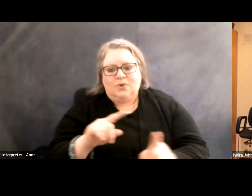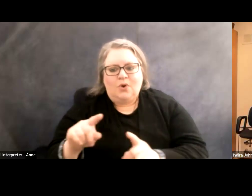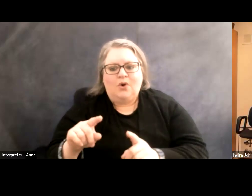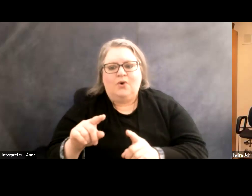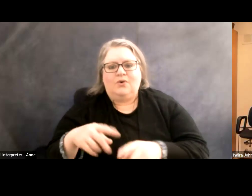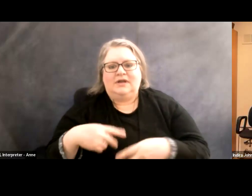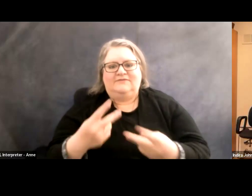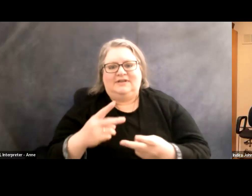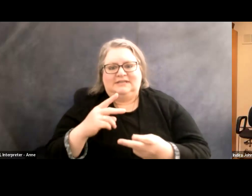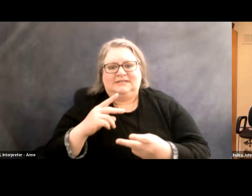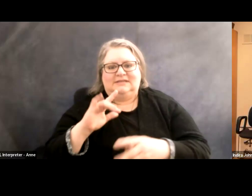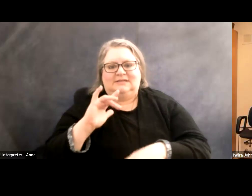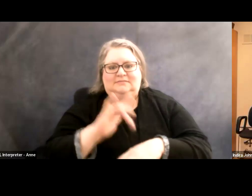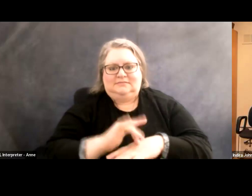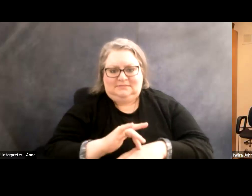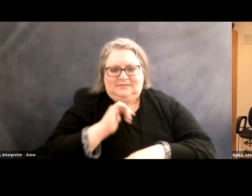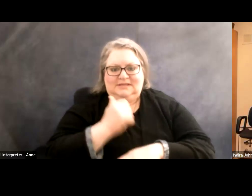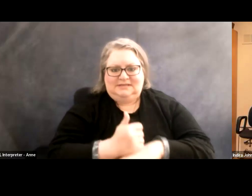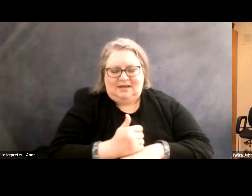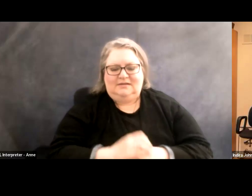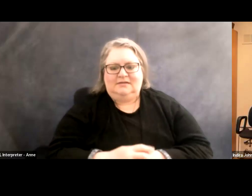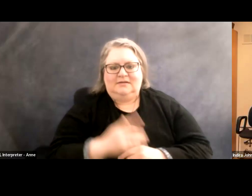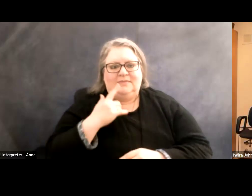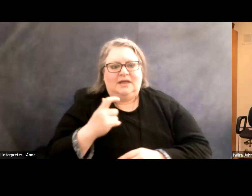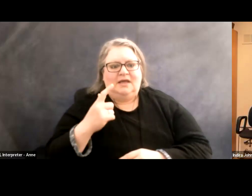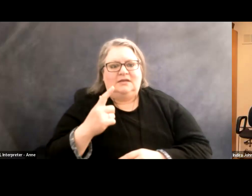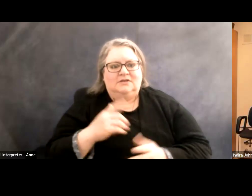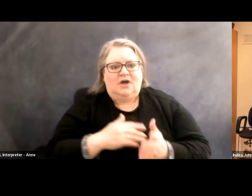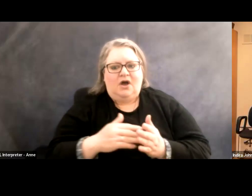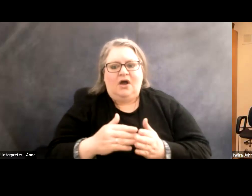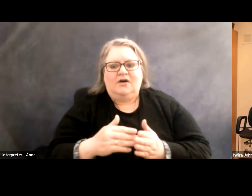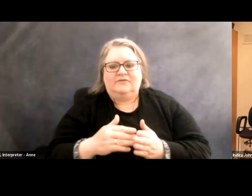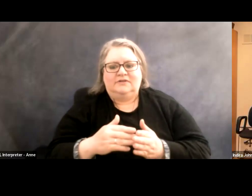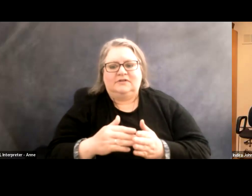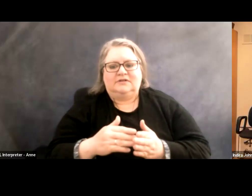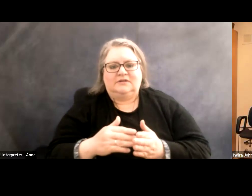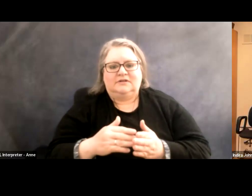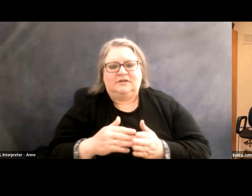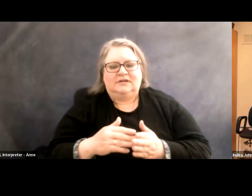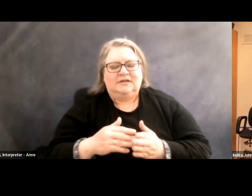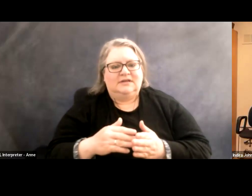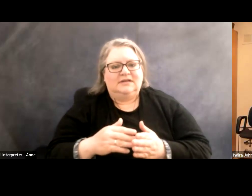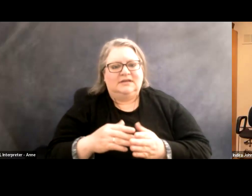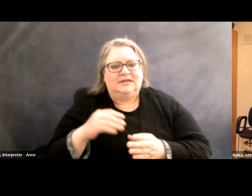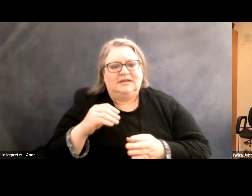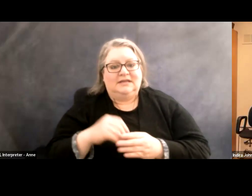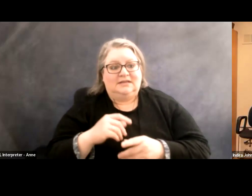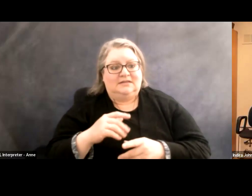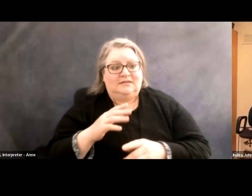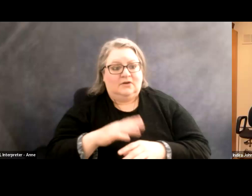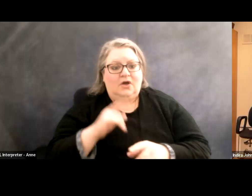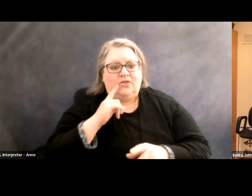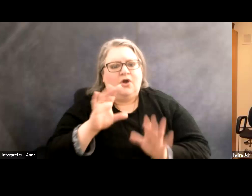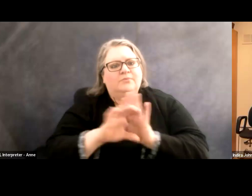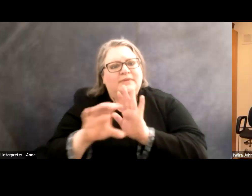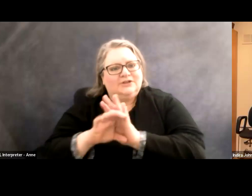to go visit the sites, because I think you get very often in the call there are